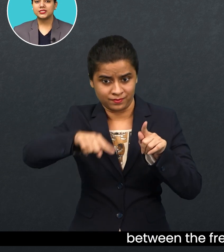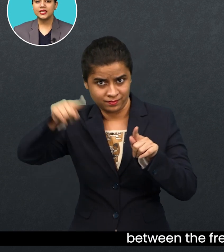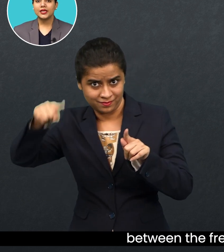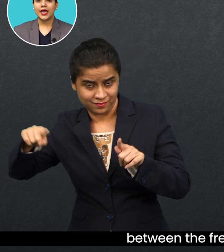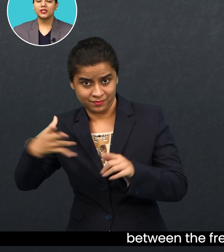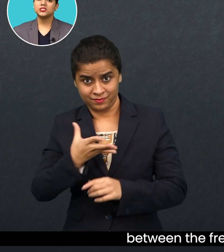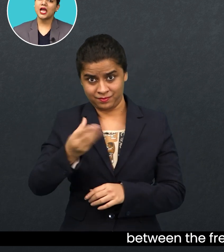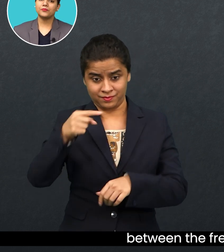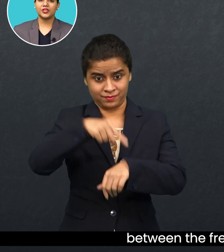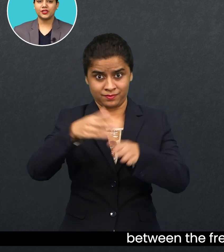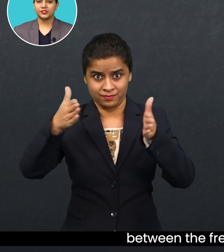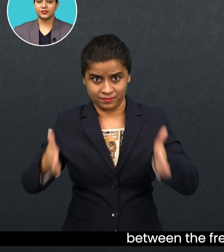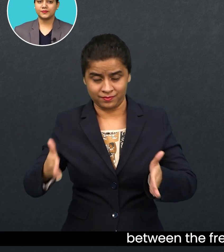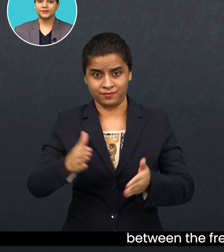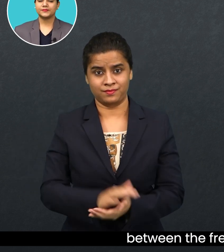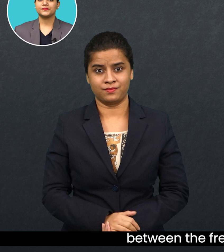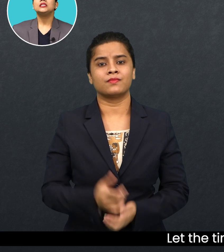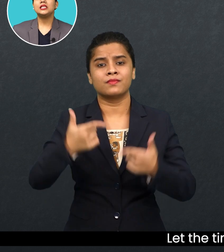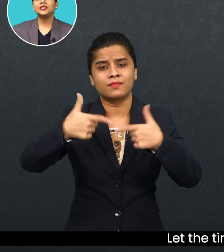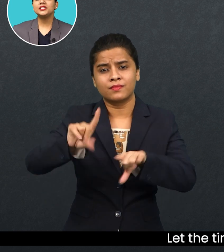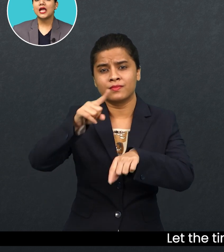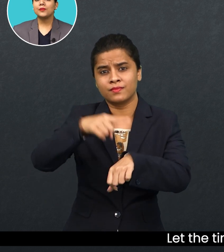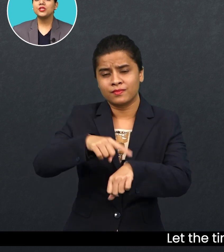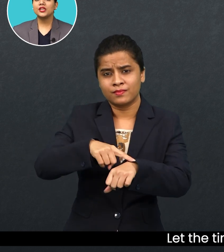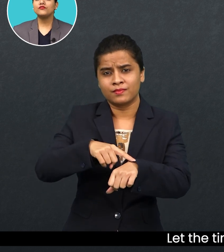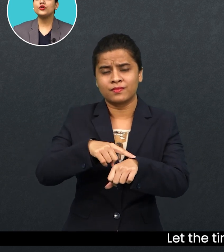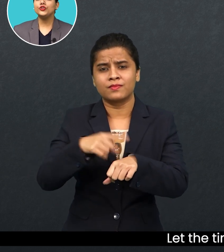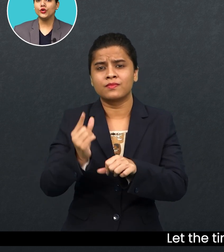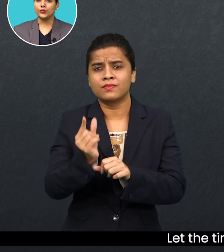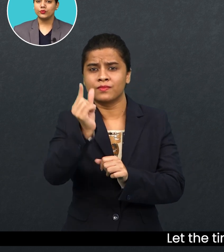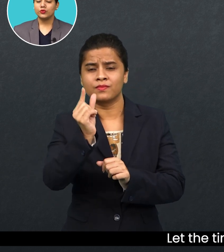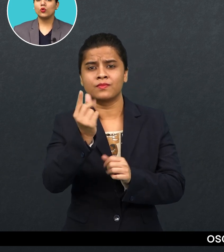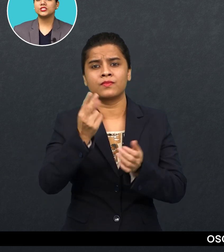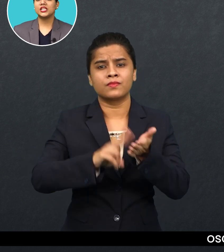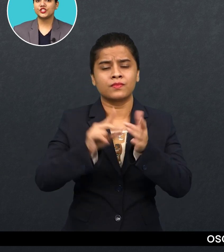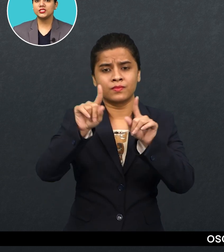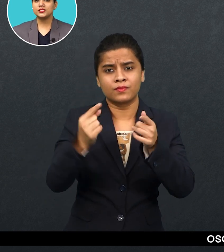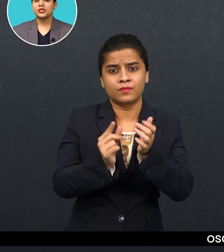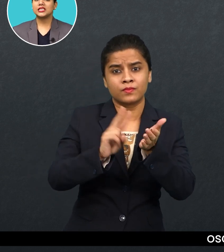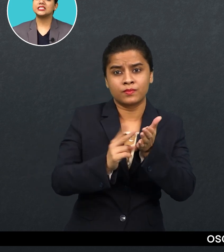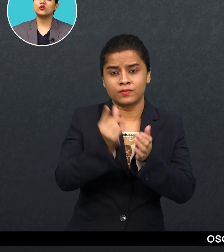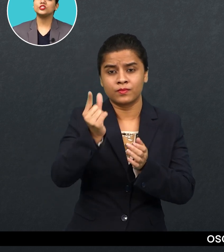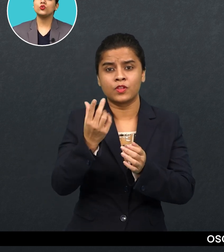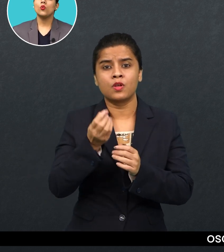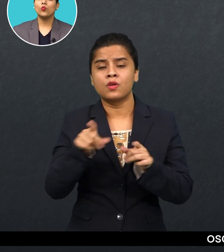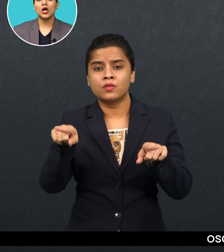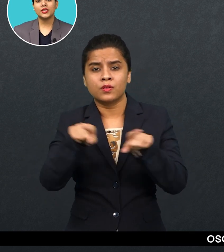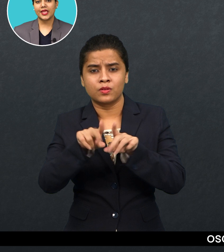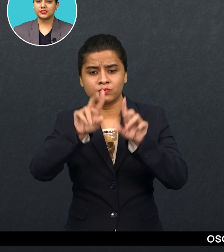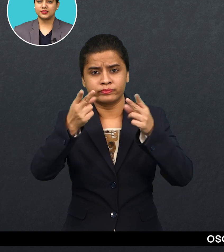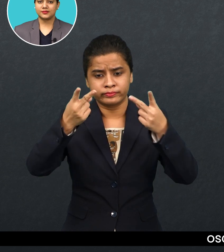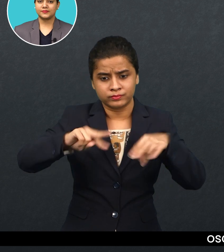frequency and time period. Let the time taken for nu oscillations is equal to